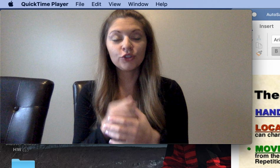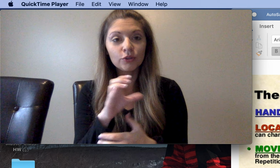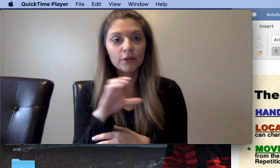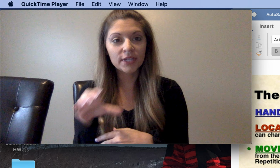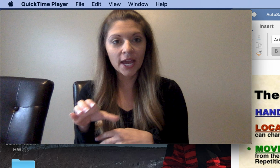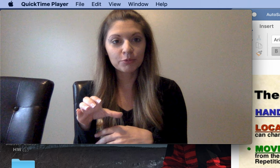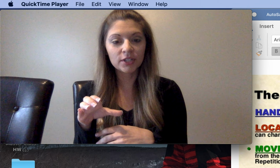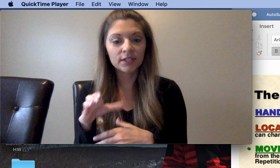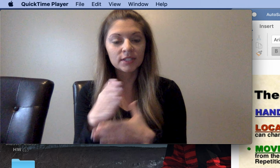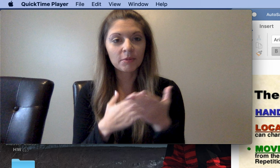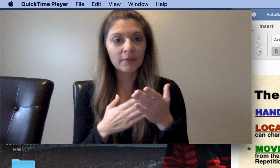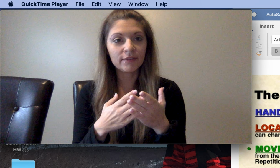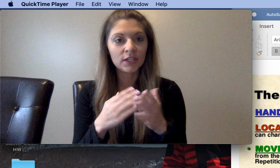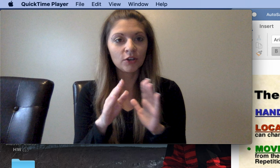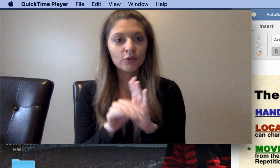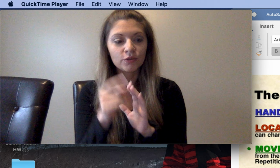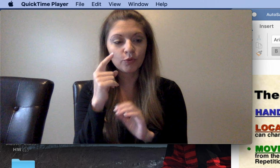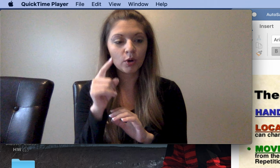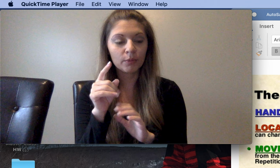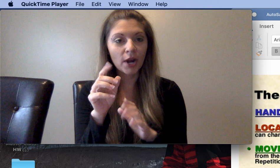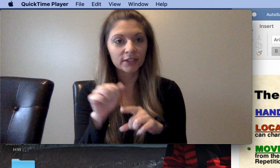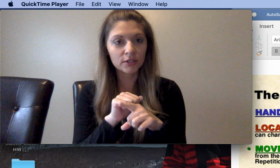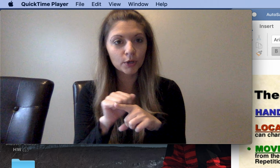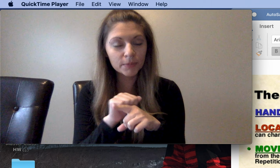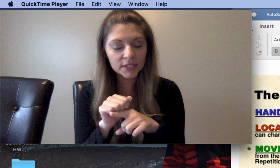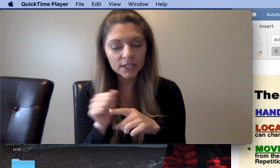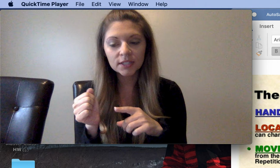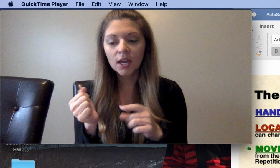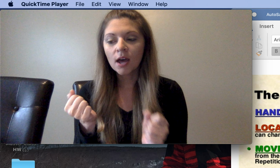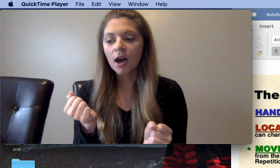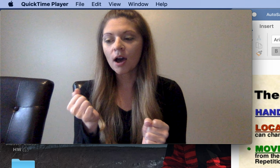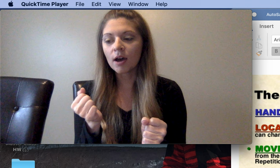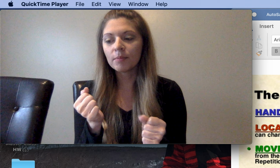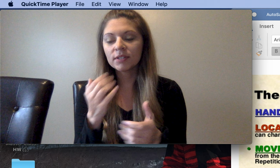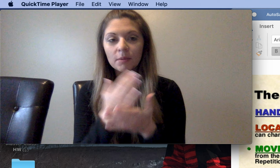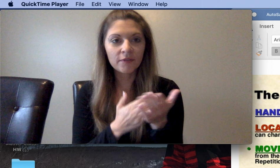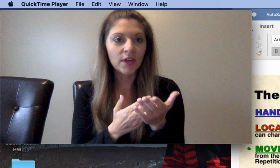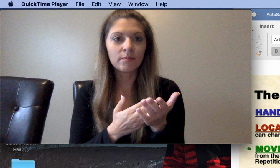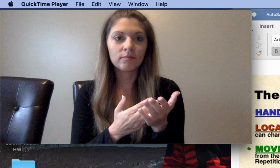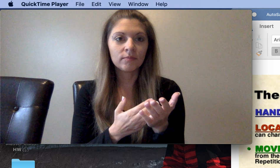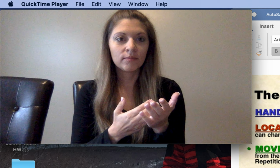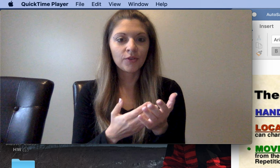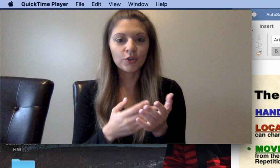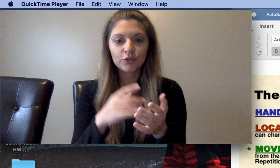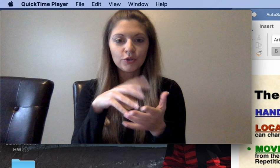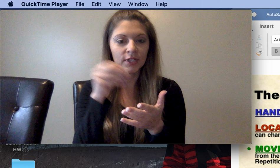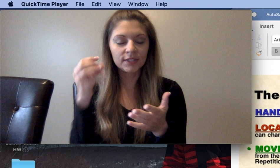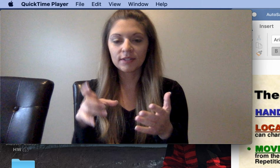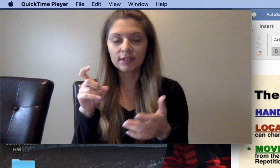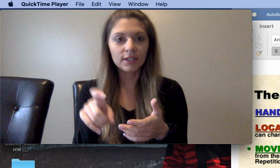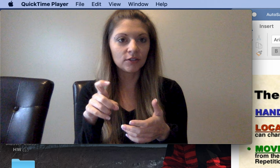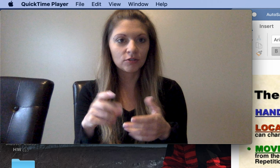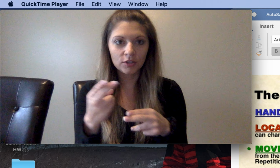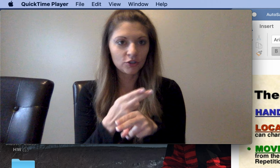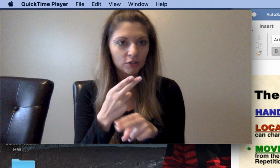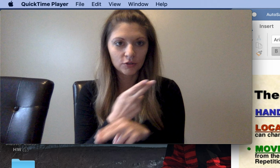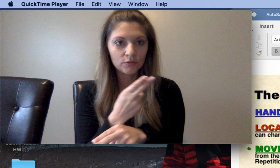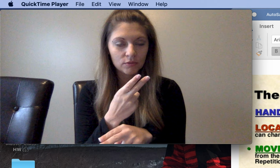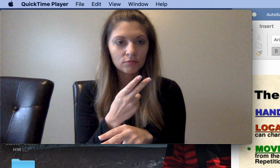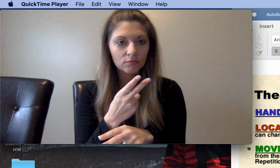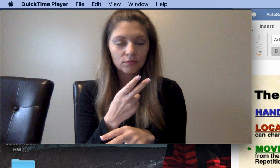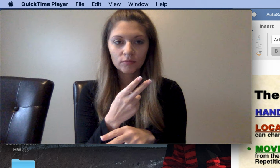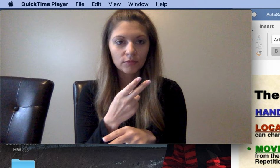I do close caption some of my videos for practice purposes. Some of them, the students need to